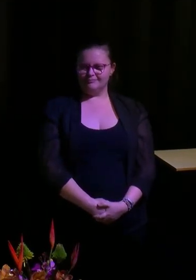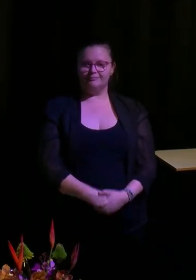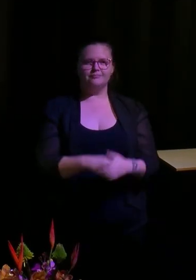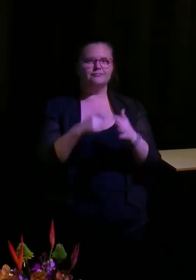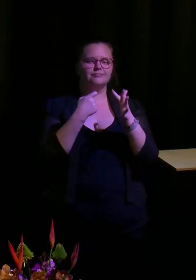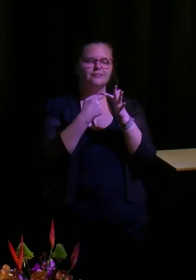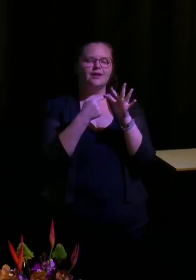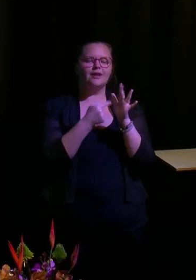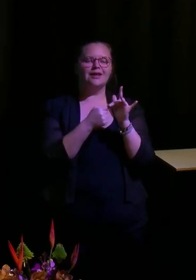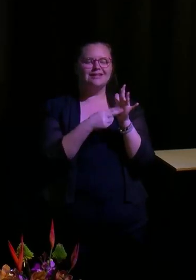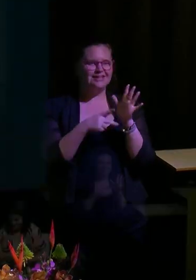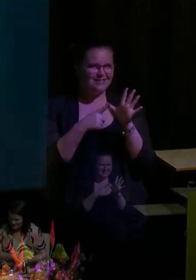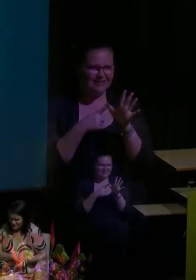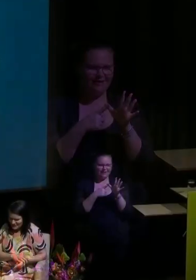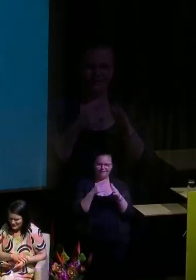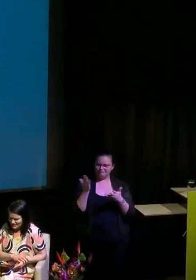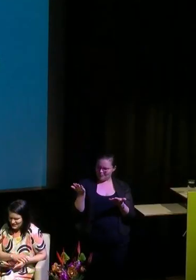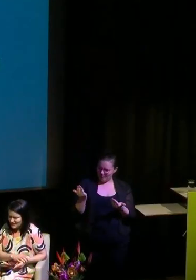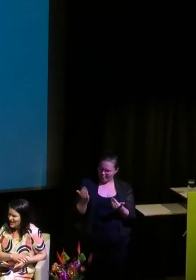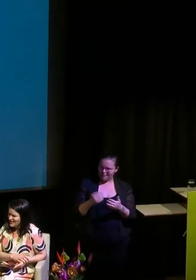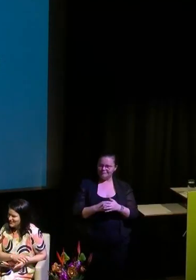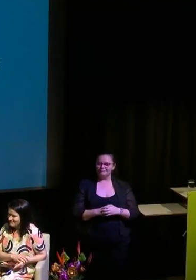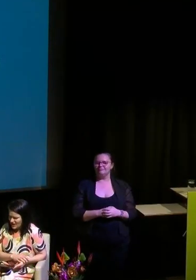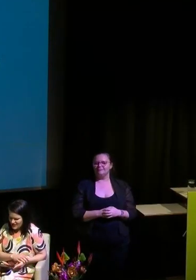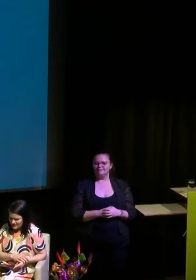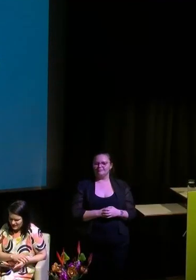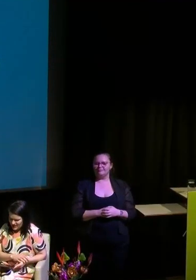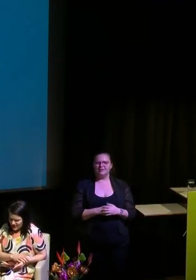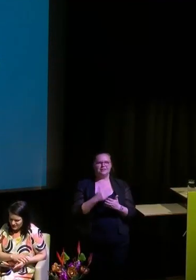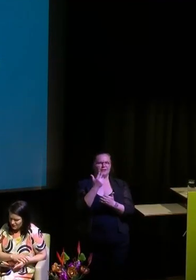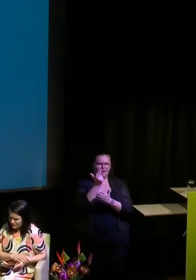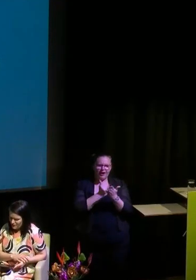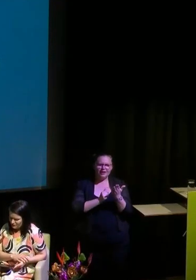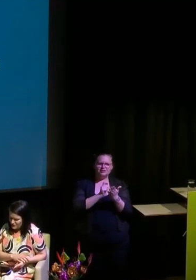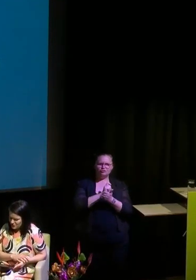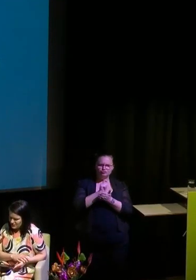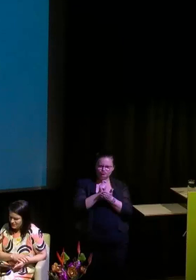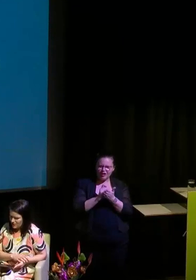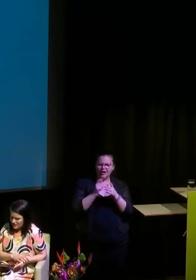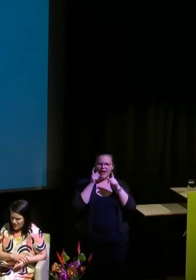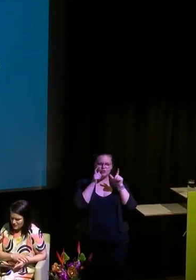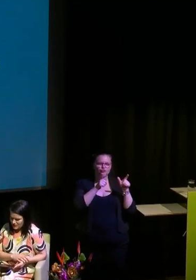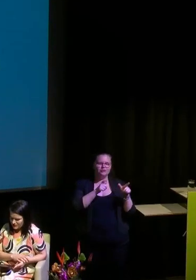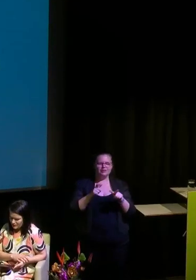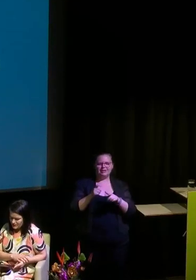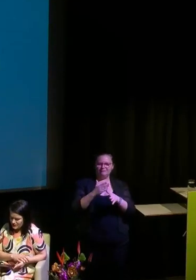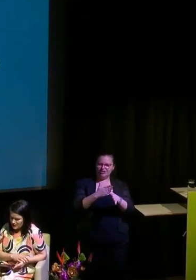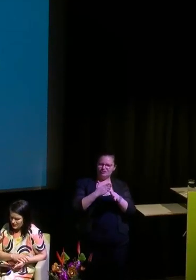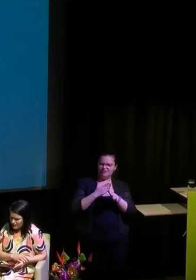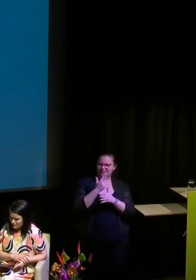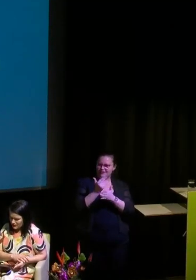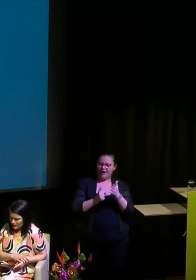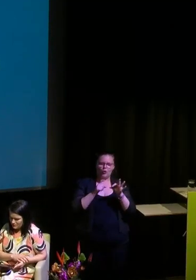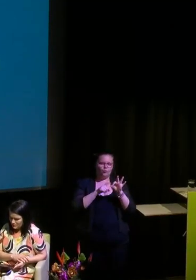Katina Davidson, welcome. Katina is an artist, writer, and the curator of Indigenous Australian art at the